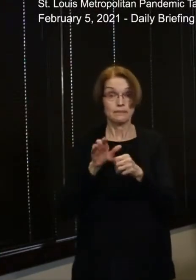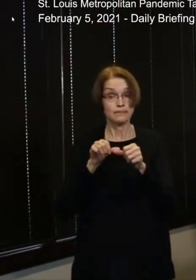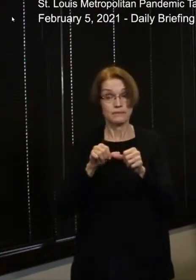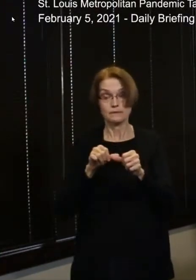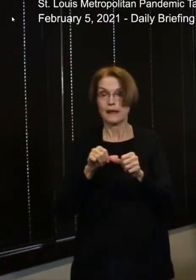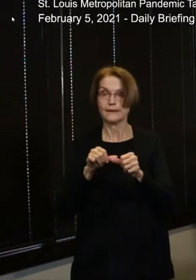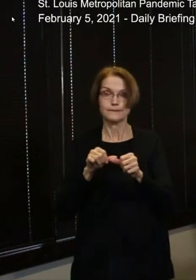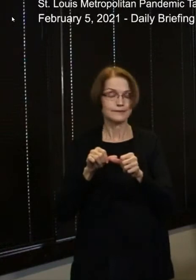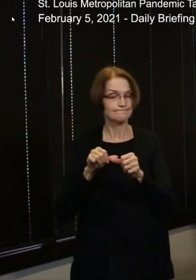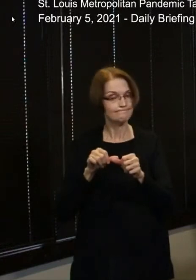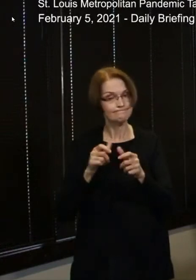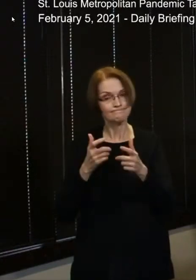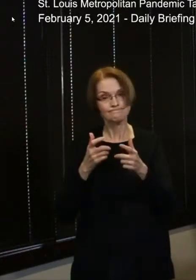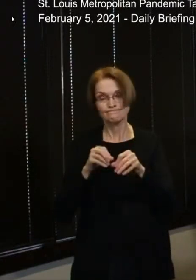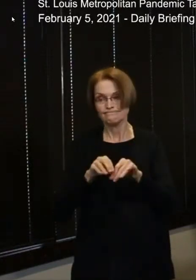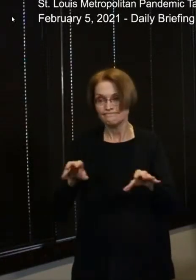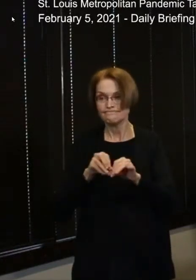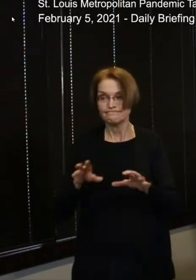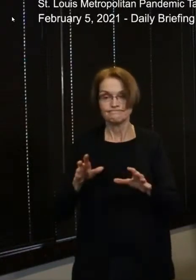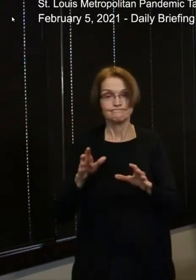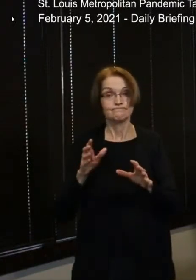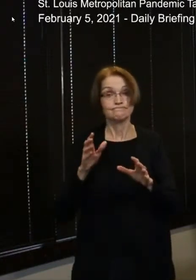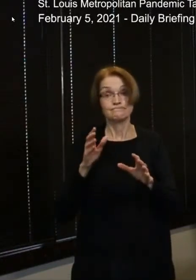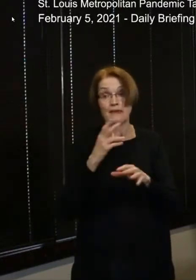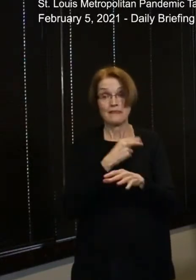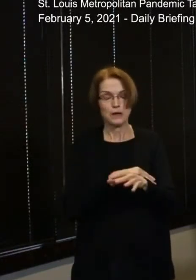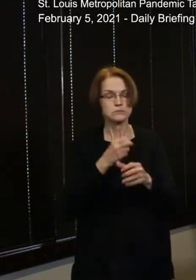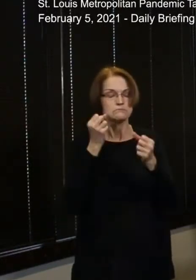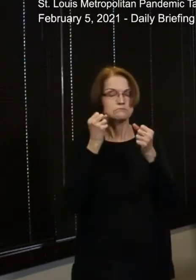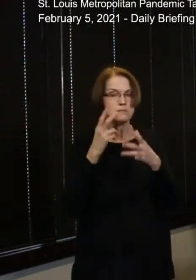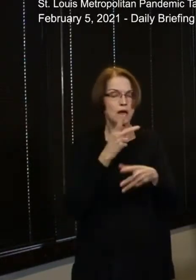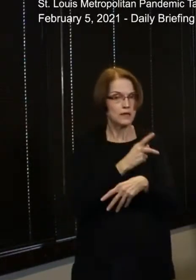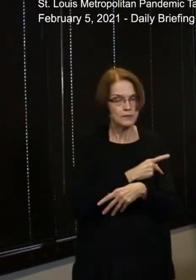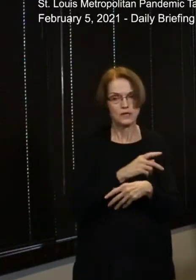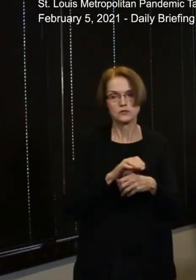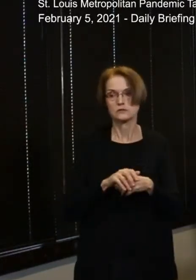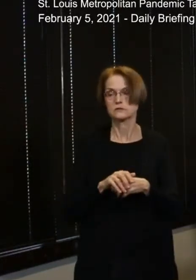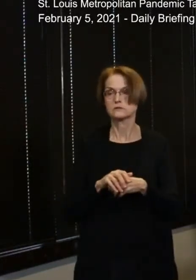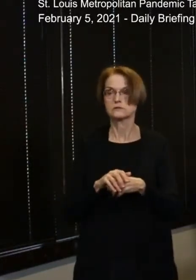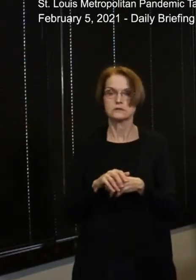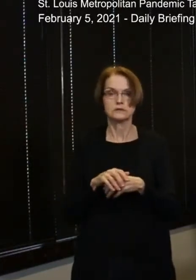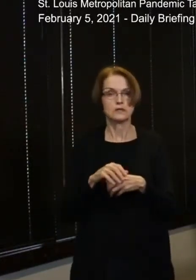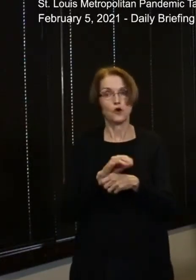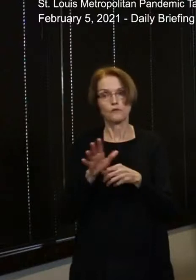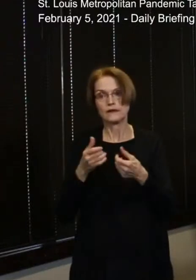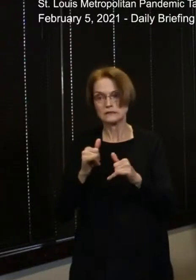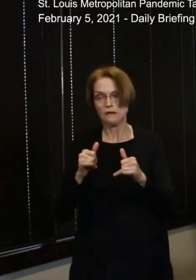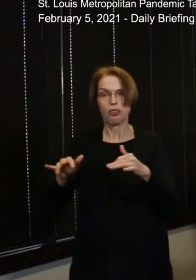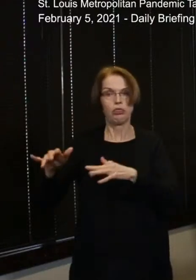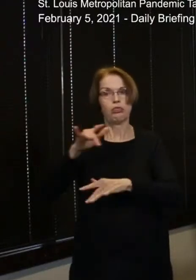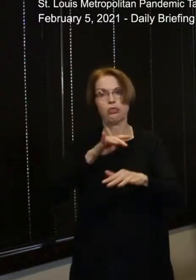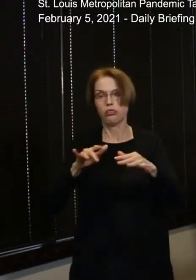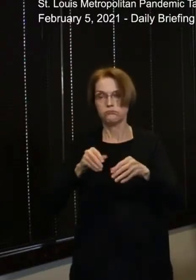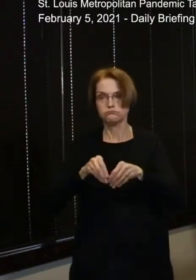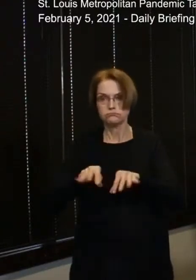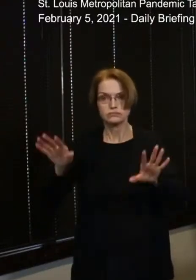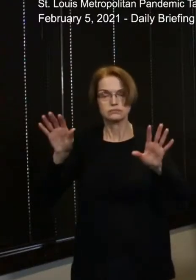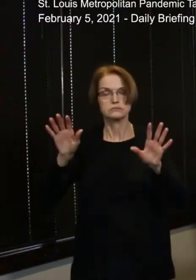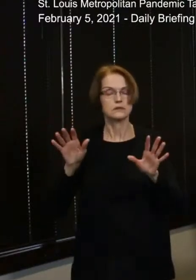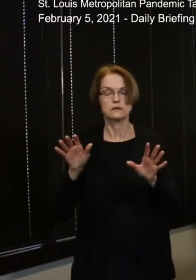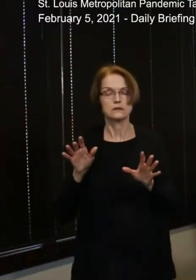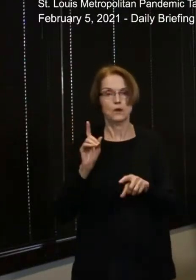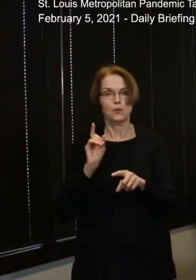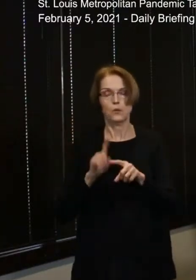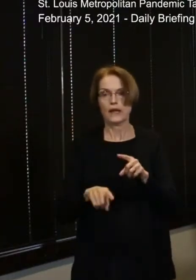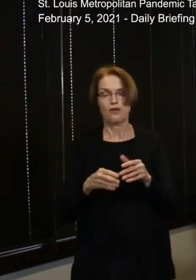a large number of patients in our hospitals. We still have a large amount of virus circulating. So this is no time to let up on